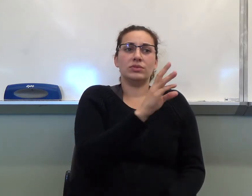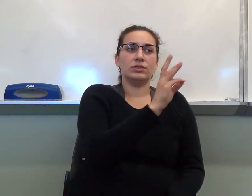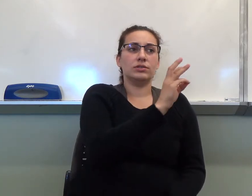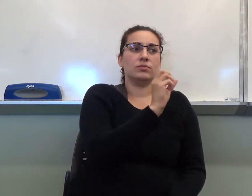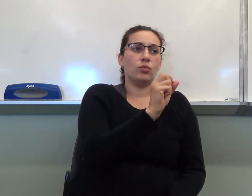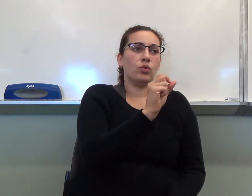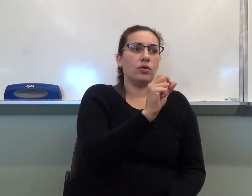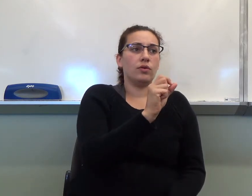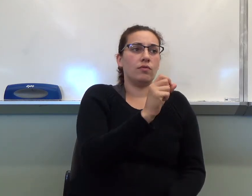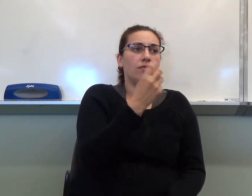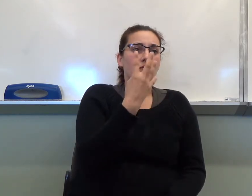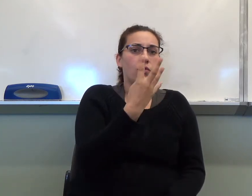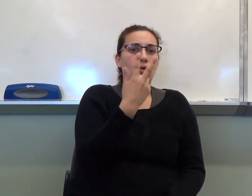6.43 actually, when you round it,